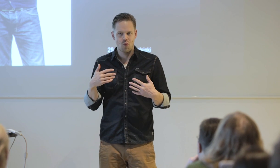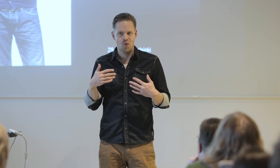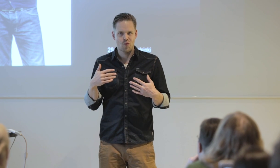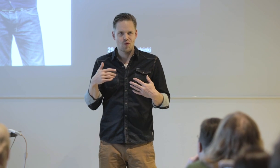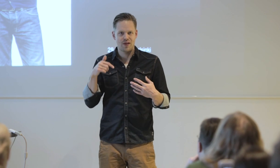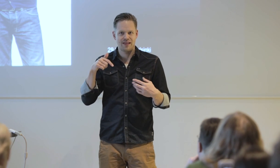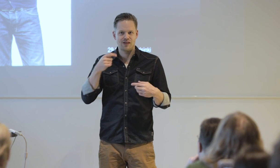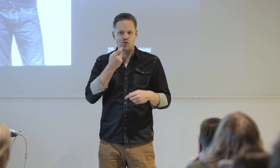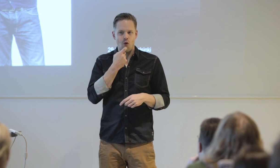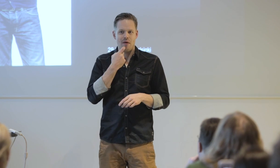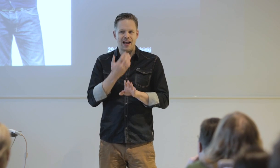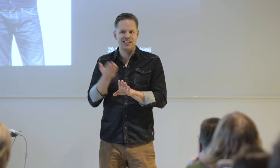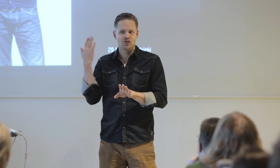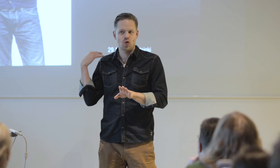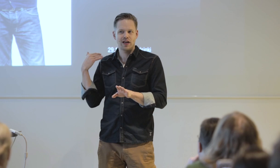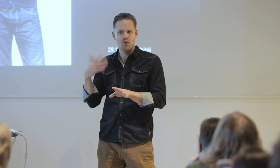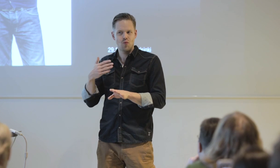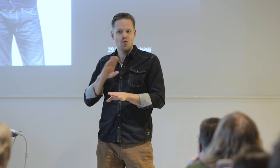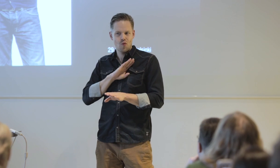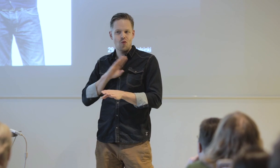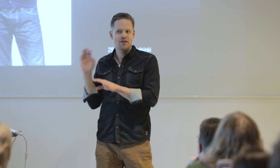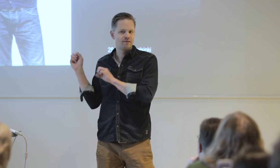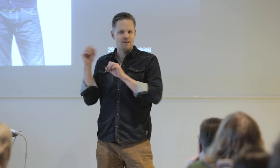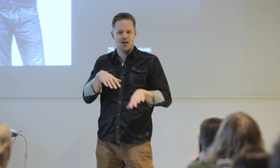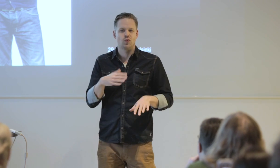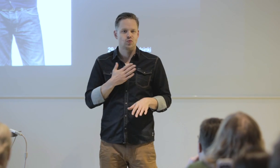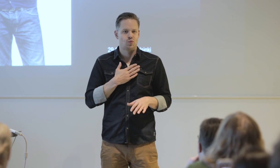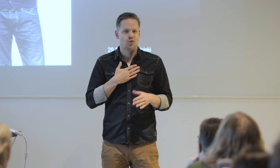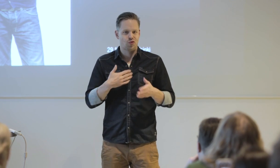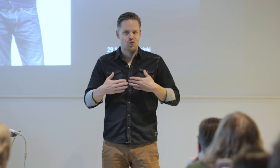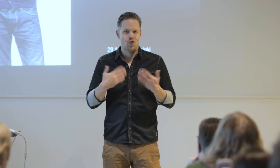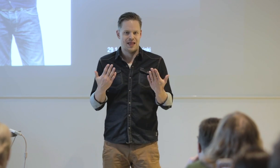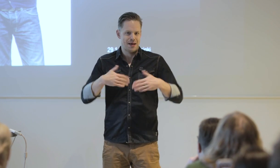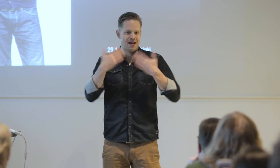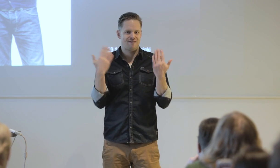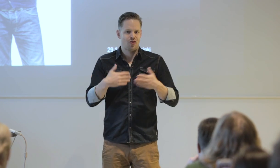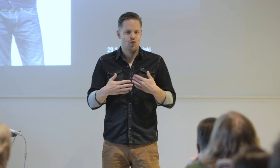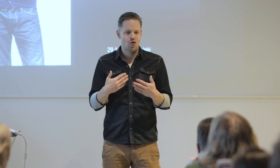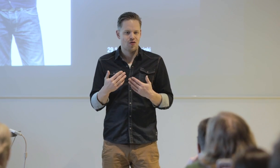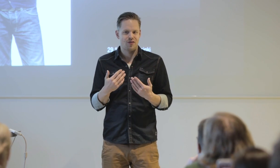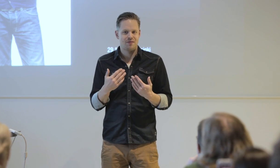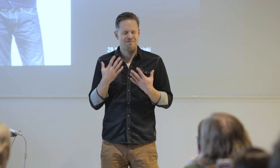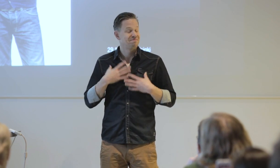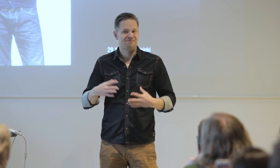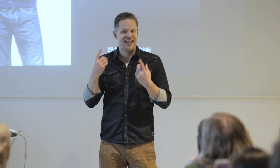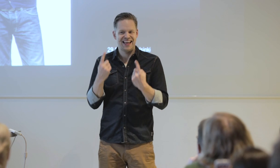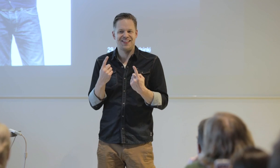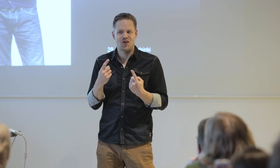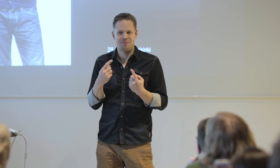that, in Finland, in Finnish history, influences a lot of my work today. And that's